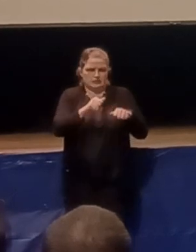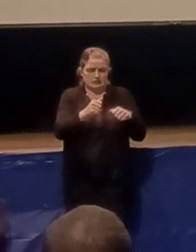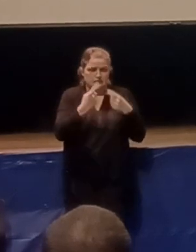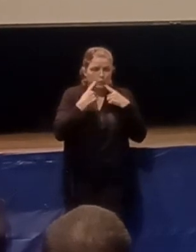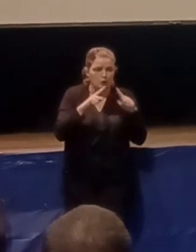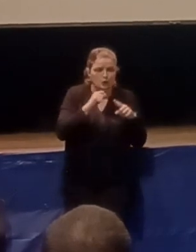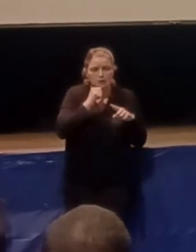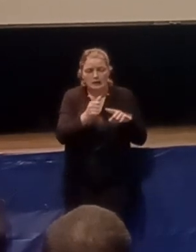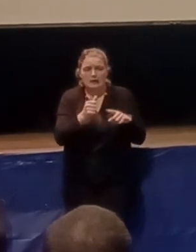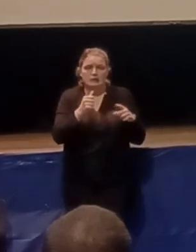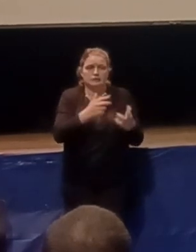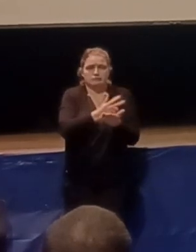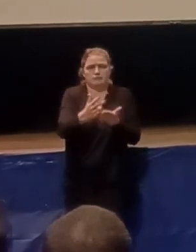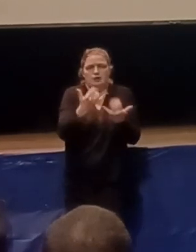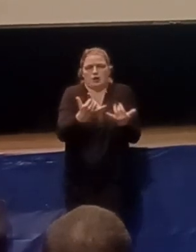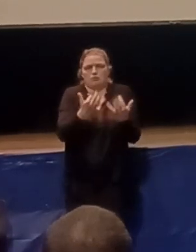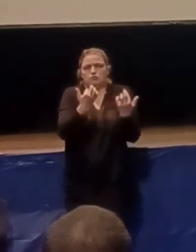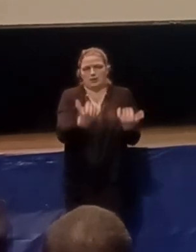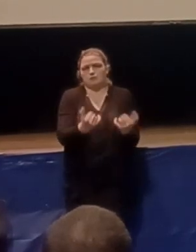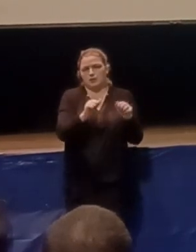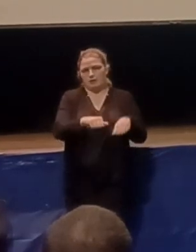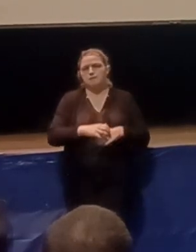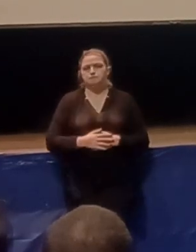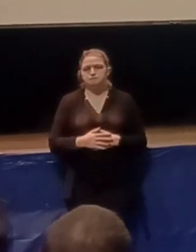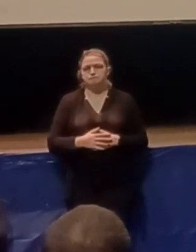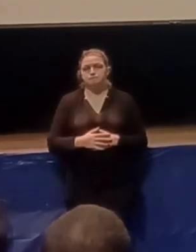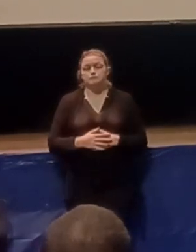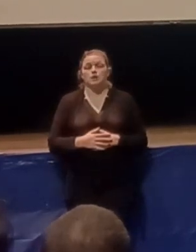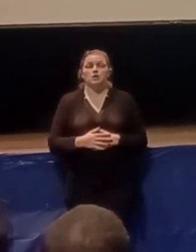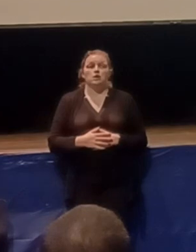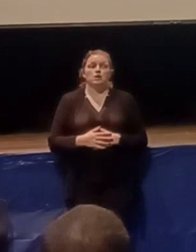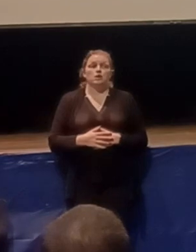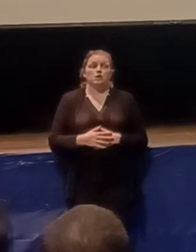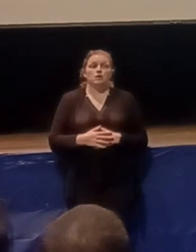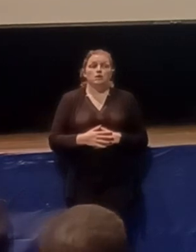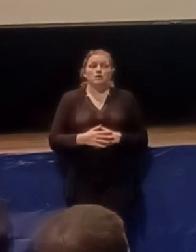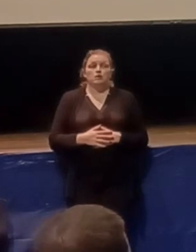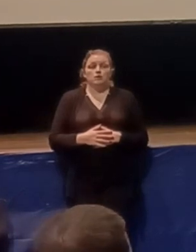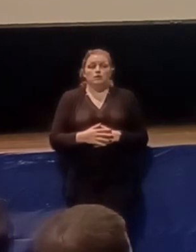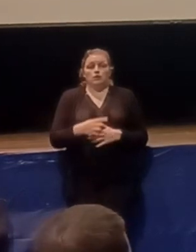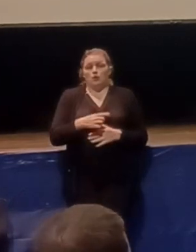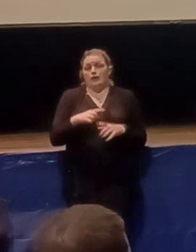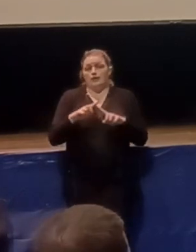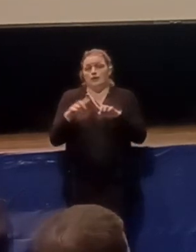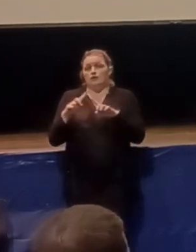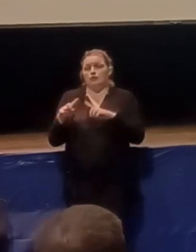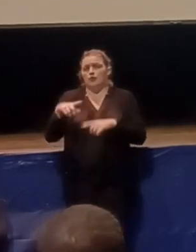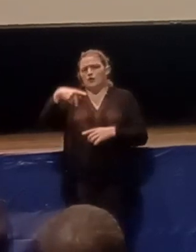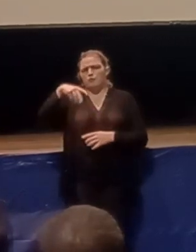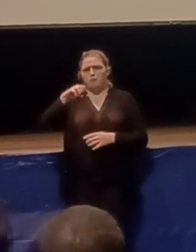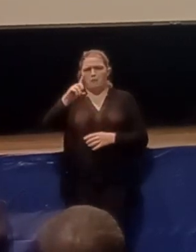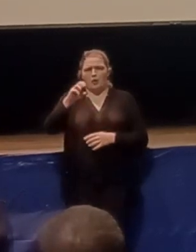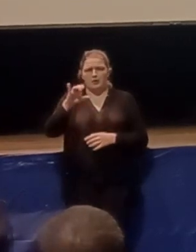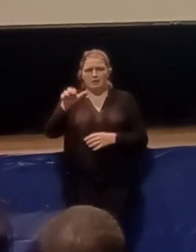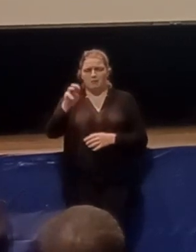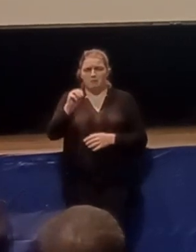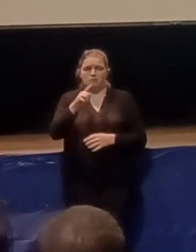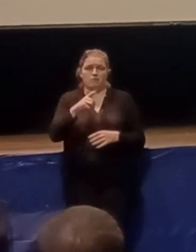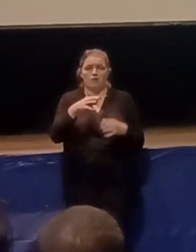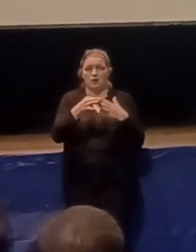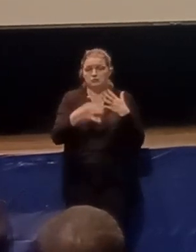certainly deliver better results. And the way we're doing that here is both through podium options for parking as well as